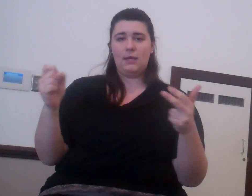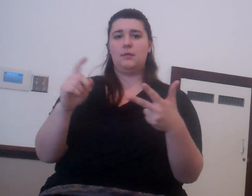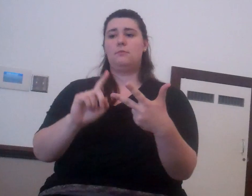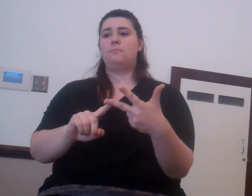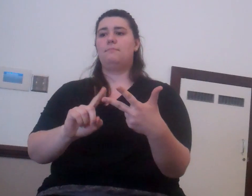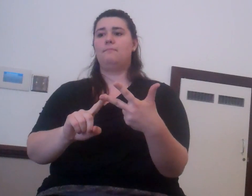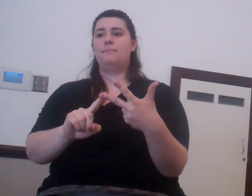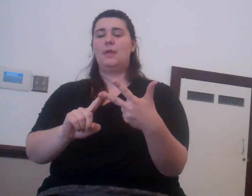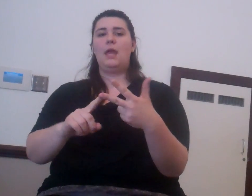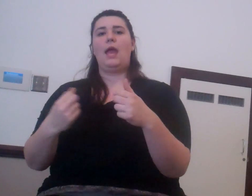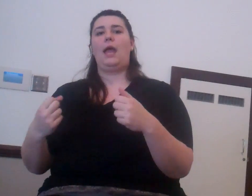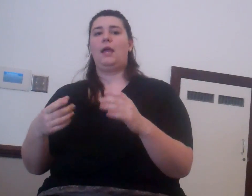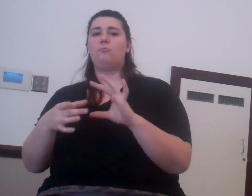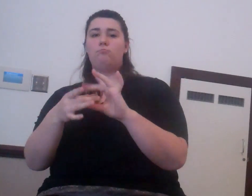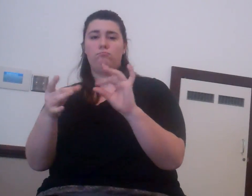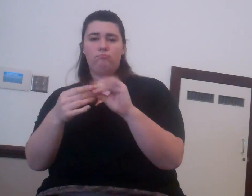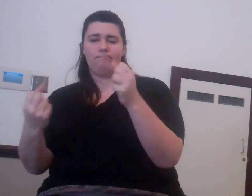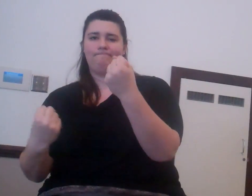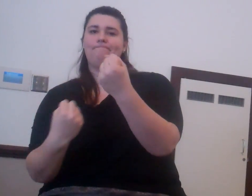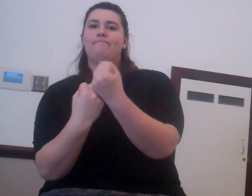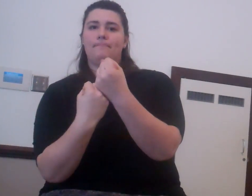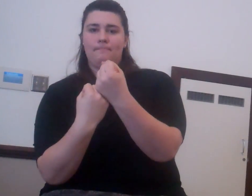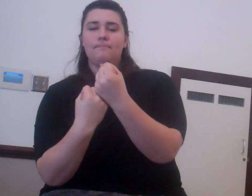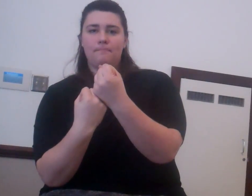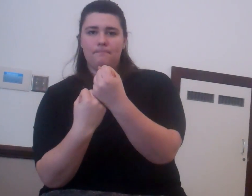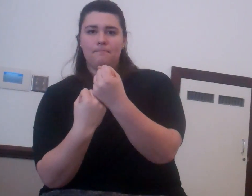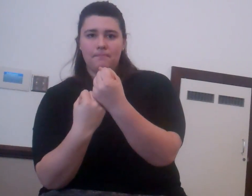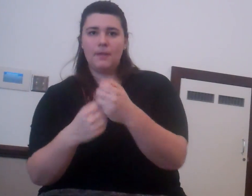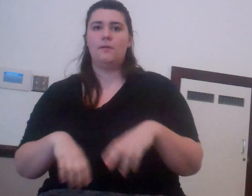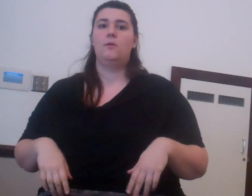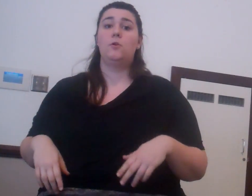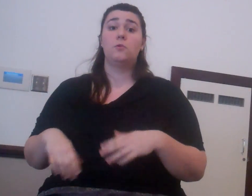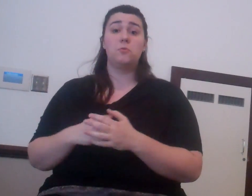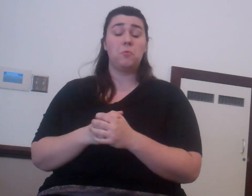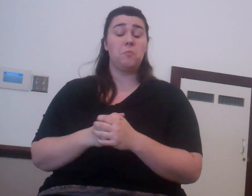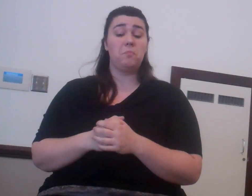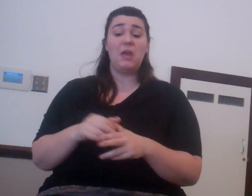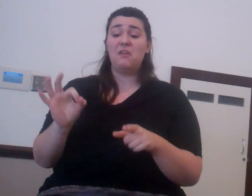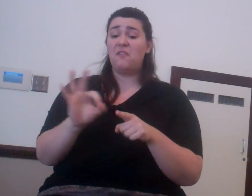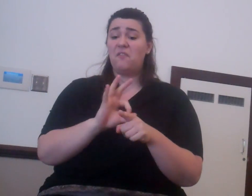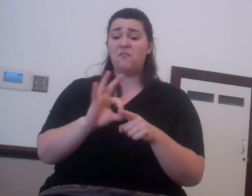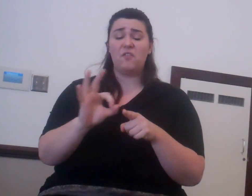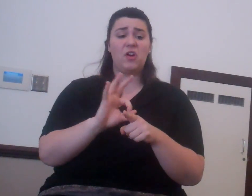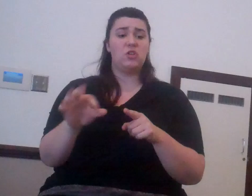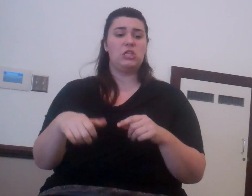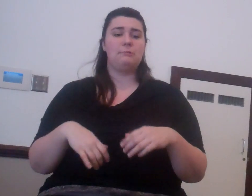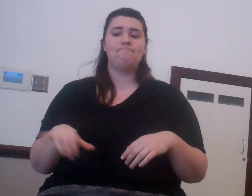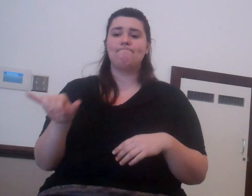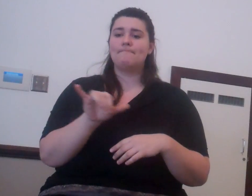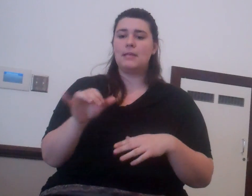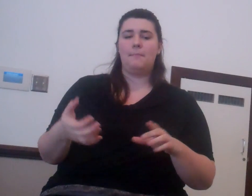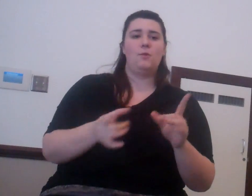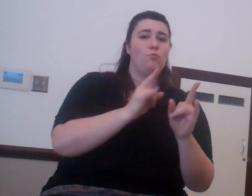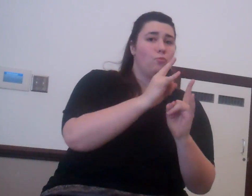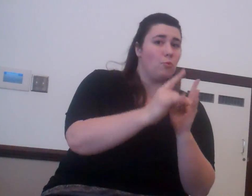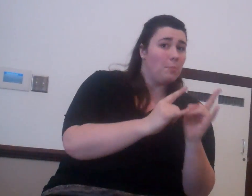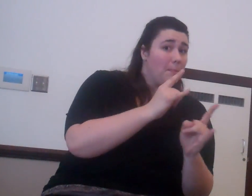in friendship, or even in a romantic relationship maybe, depending on how much you like your peer.